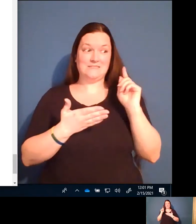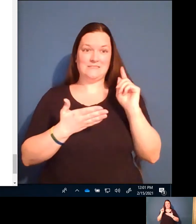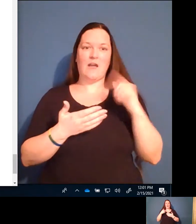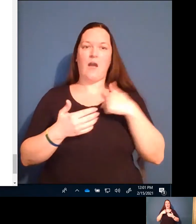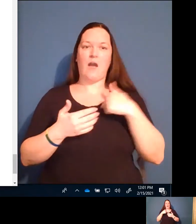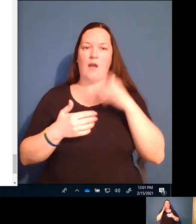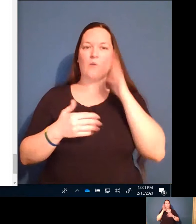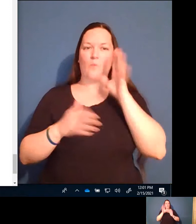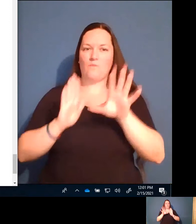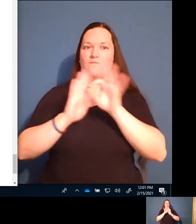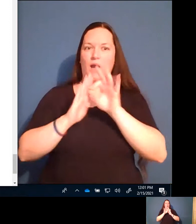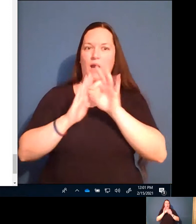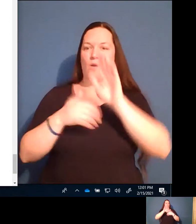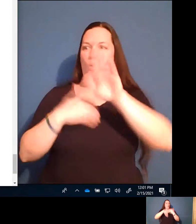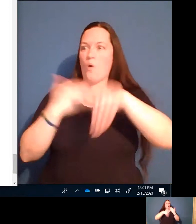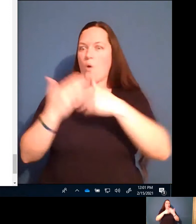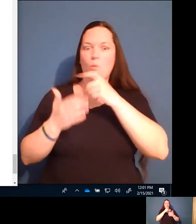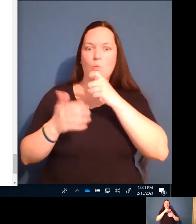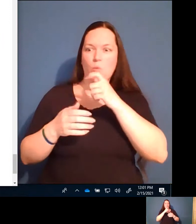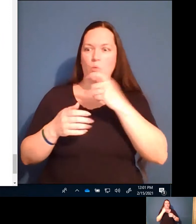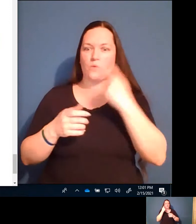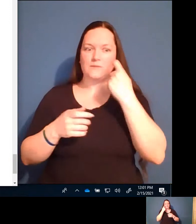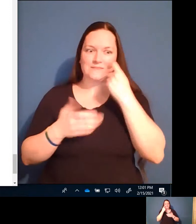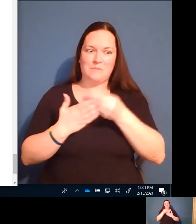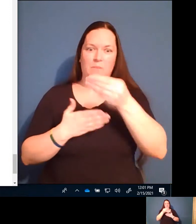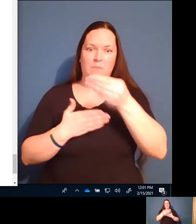be able to find just by looking at the records in your table.